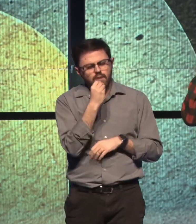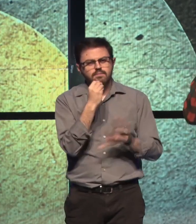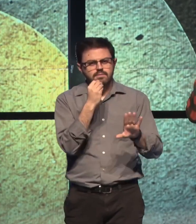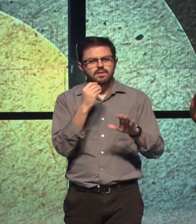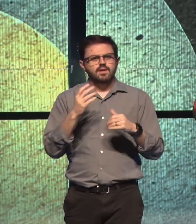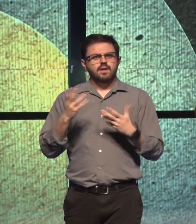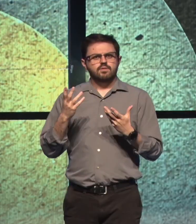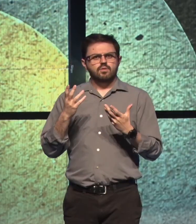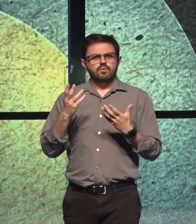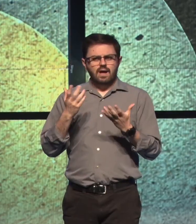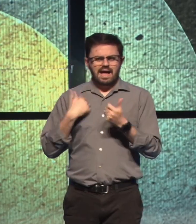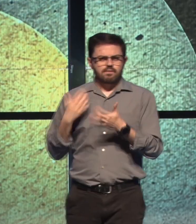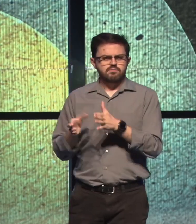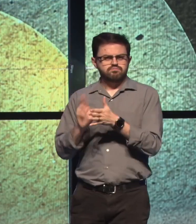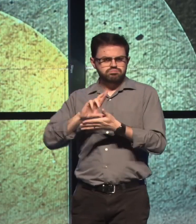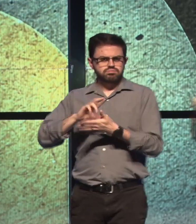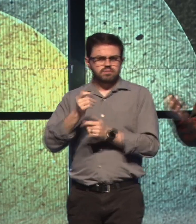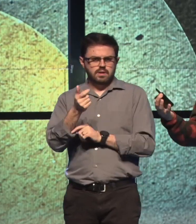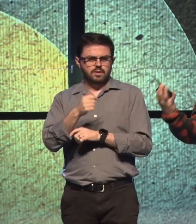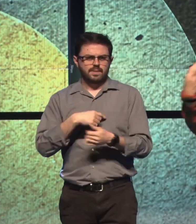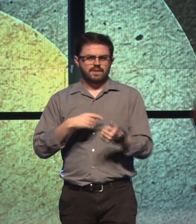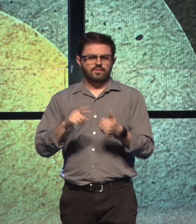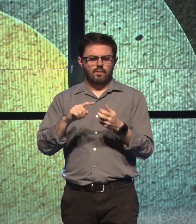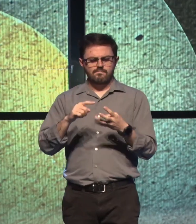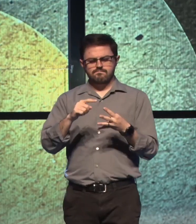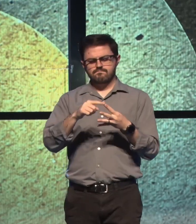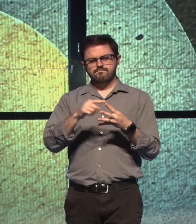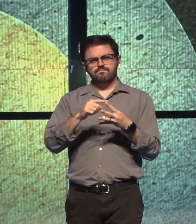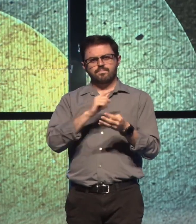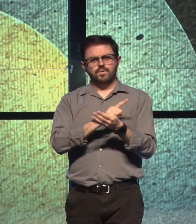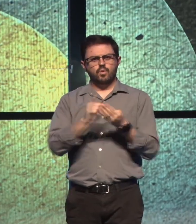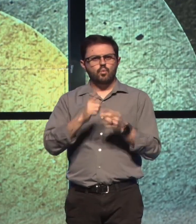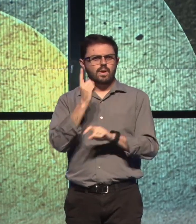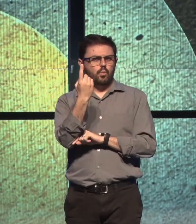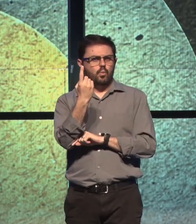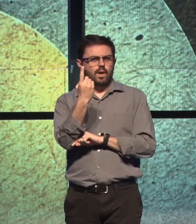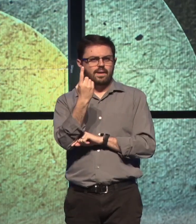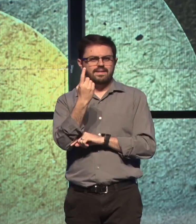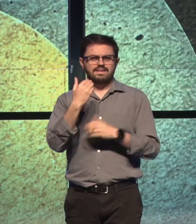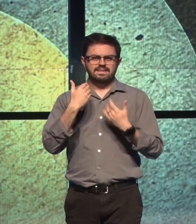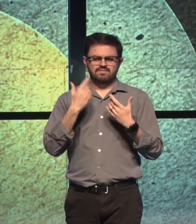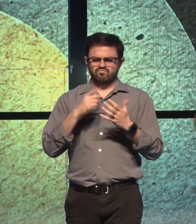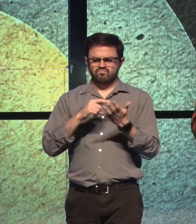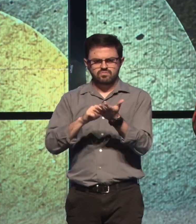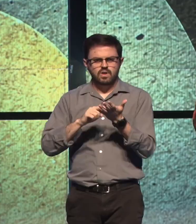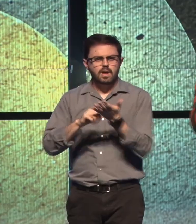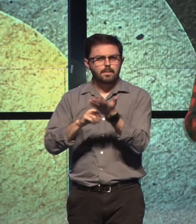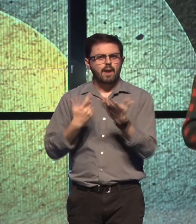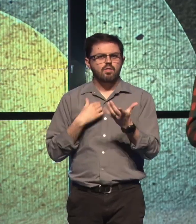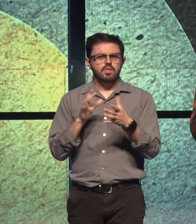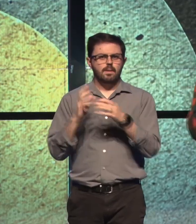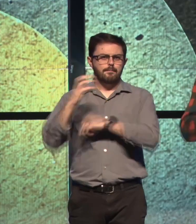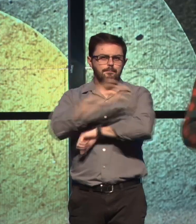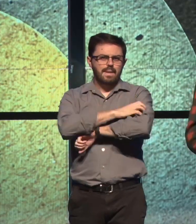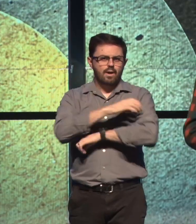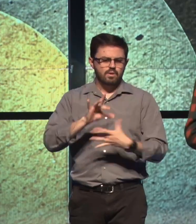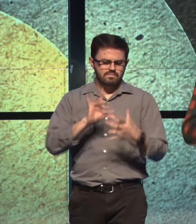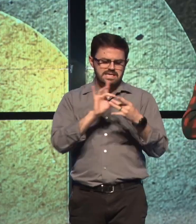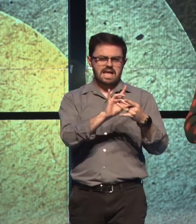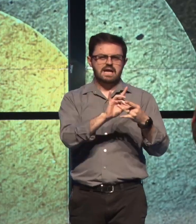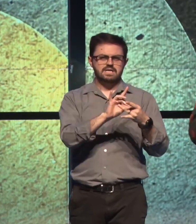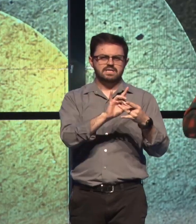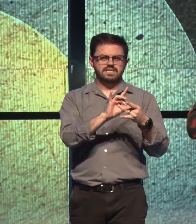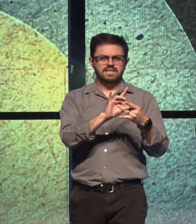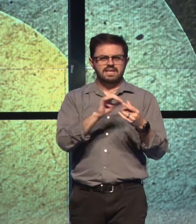is something powerful that happens in connecting. And confusion tries to block our connection.